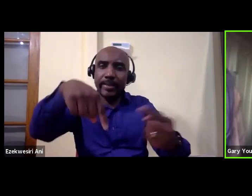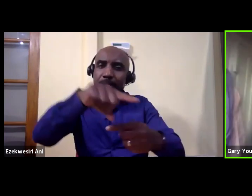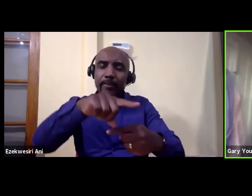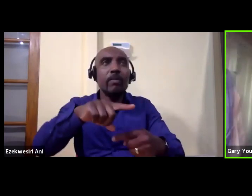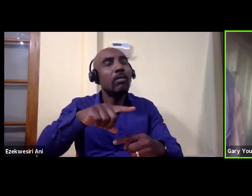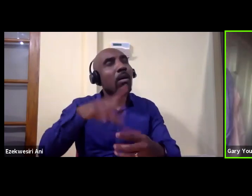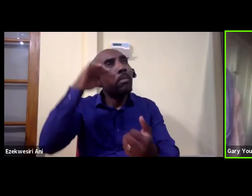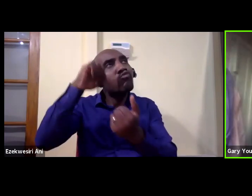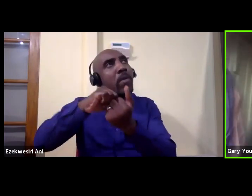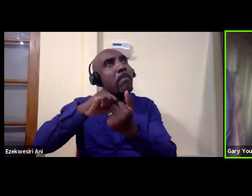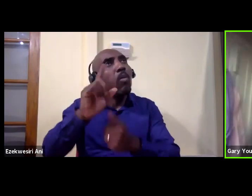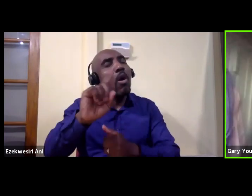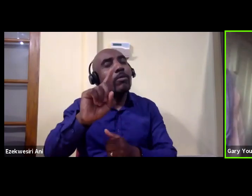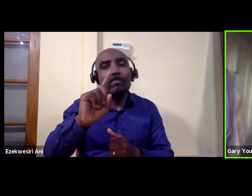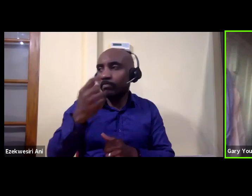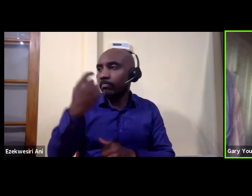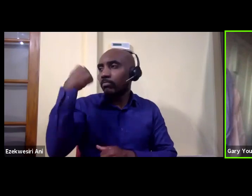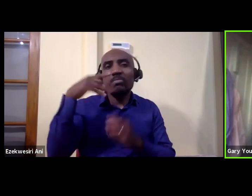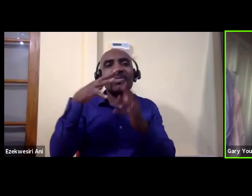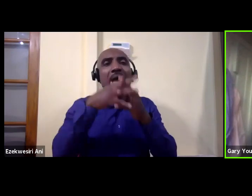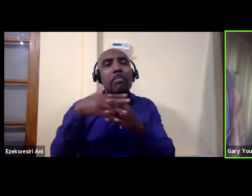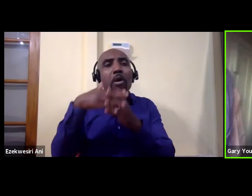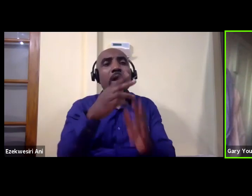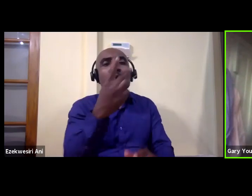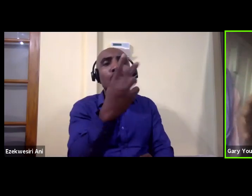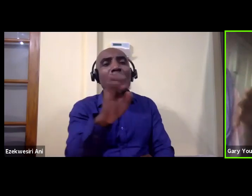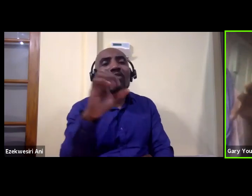of covering Hurricane Katrina in 2005.